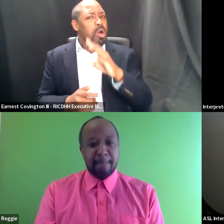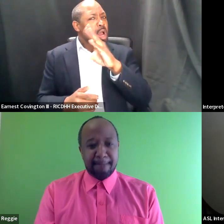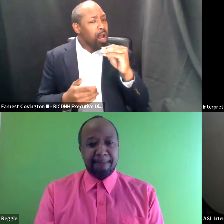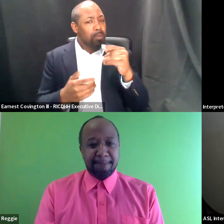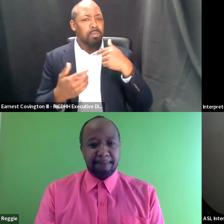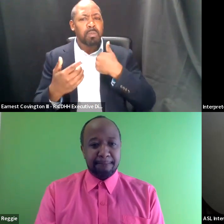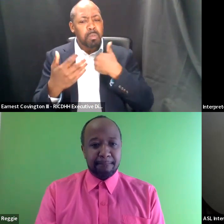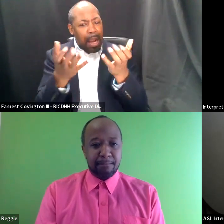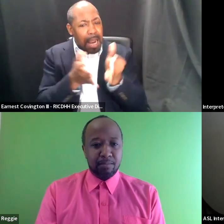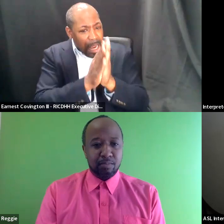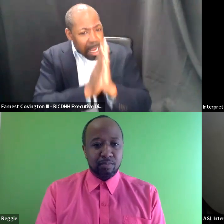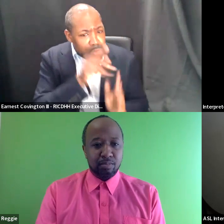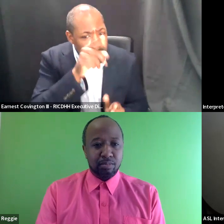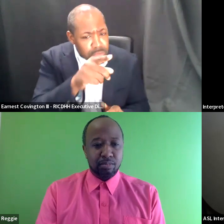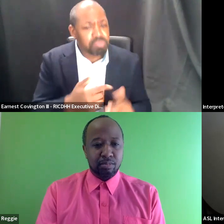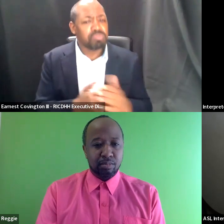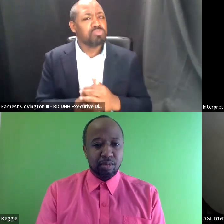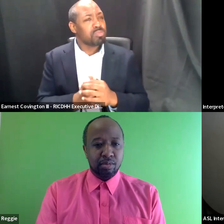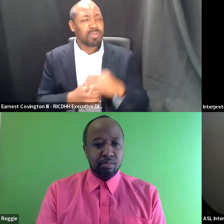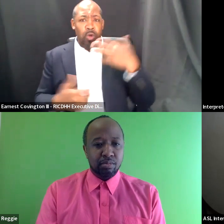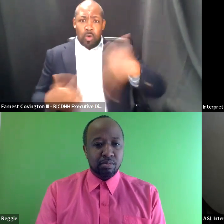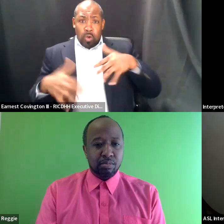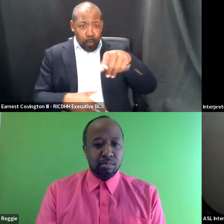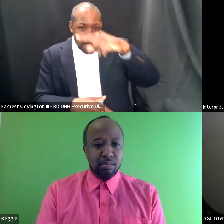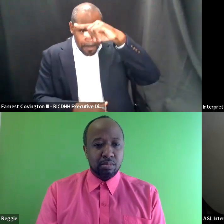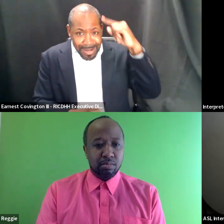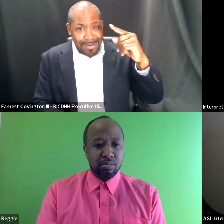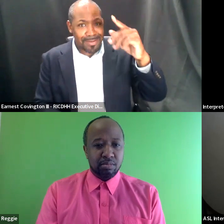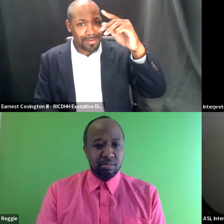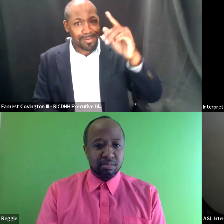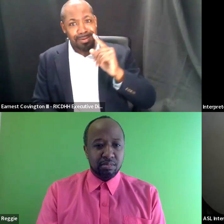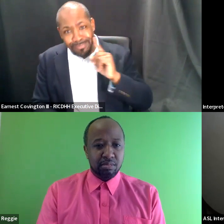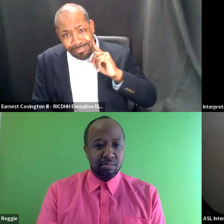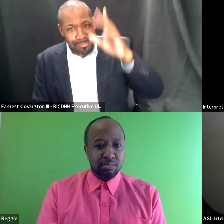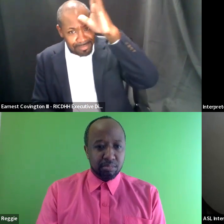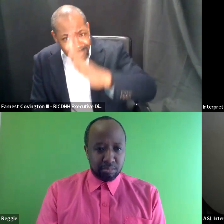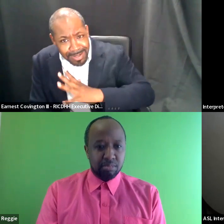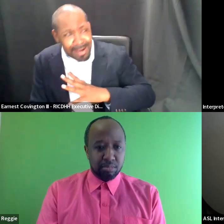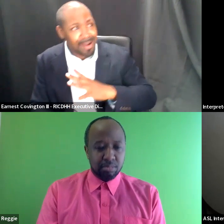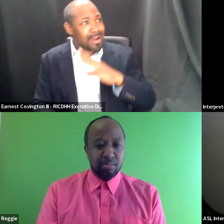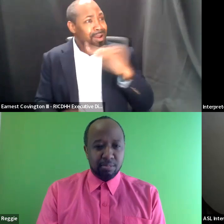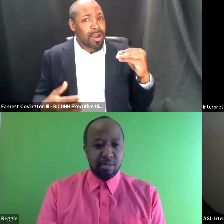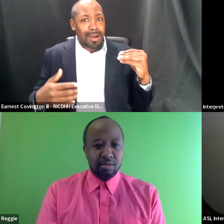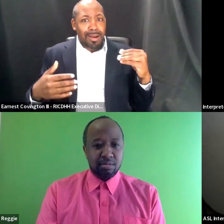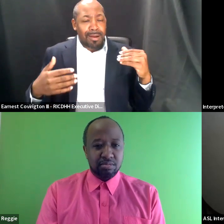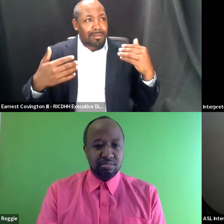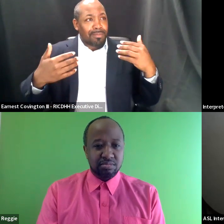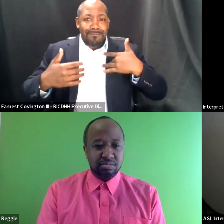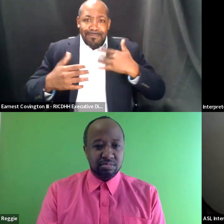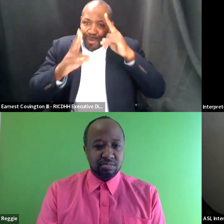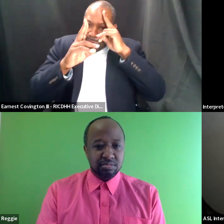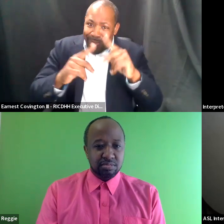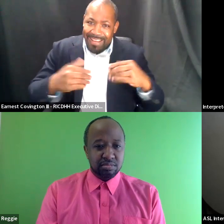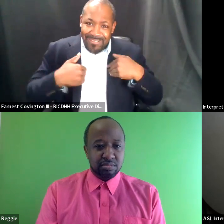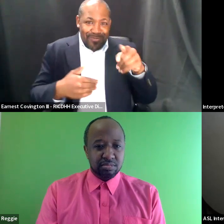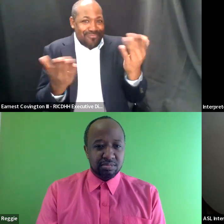So today I just want to have a conversation with you, and I do have some questions that I will ask. You are a